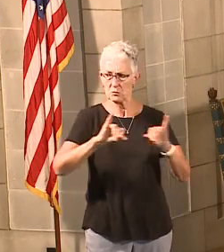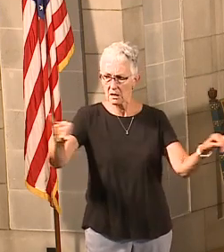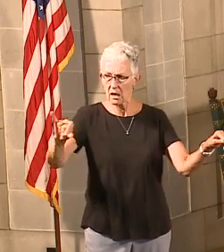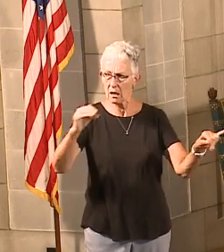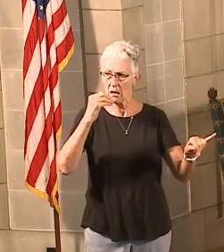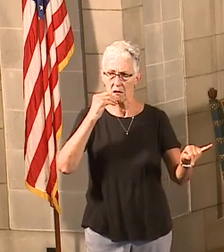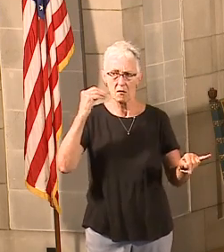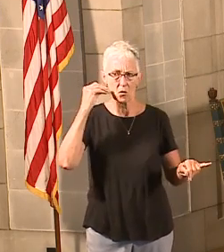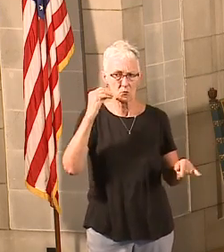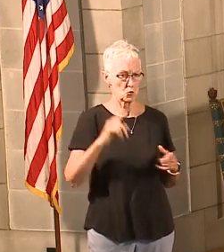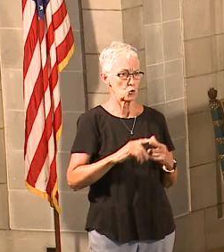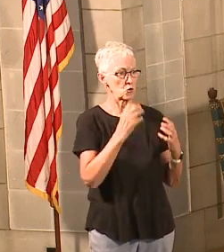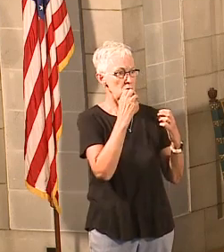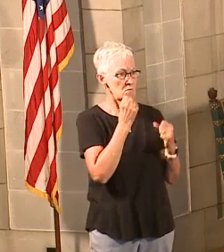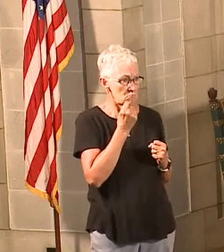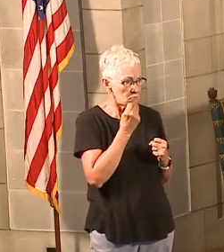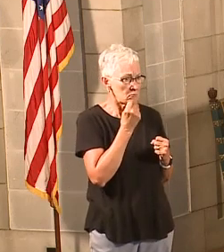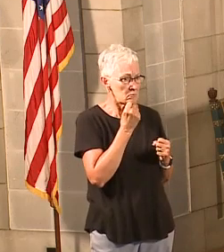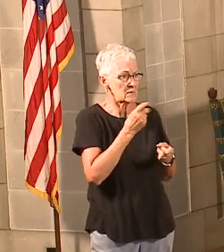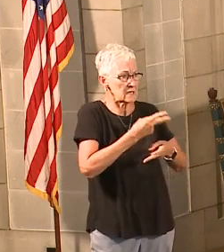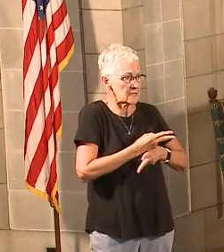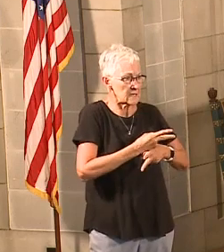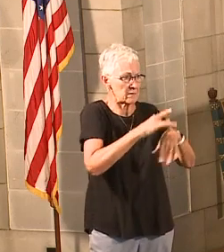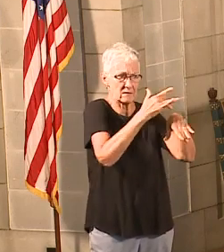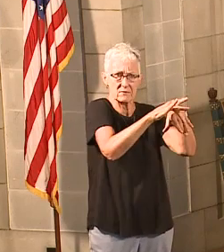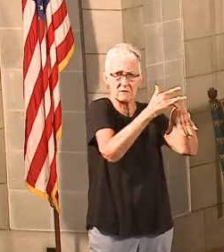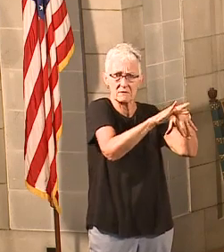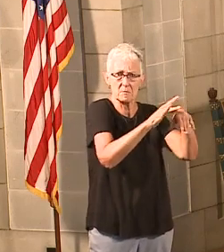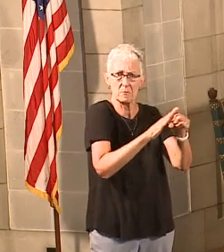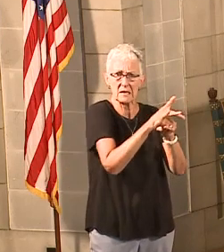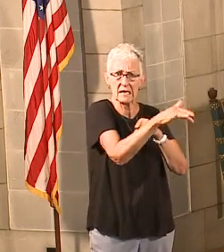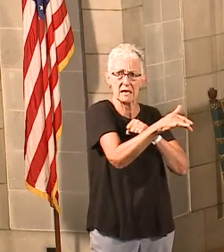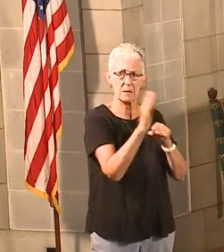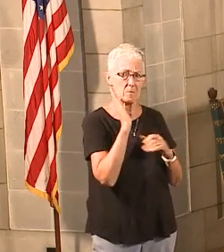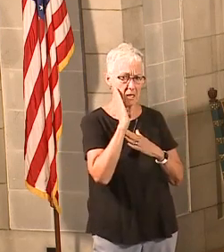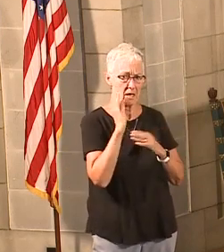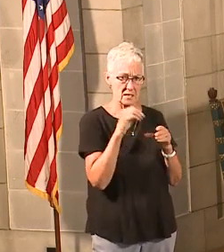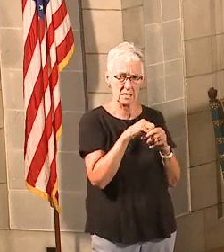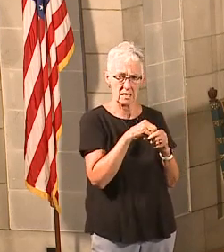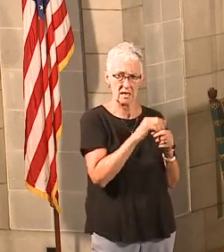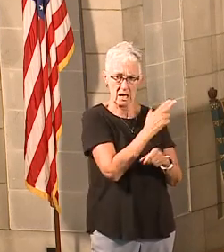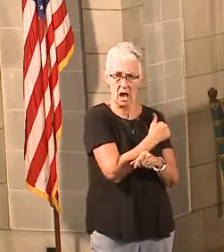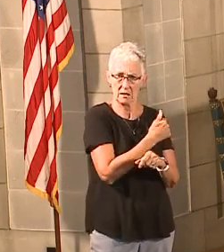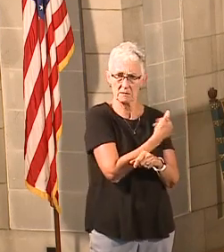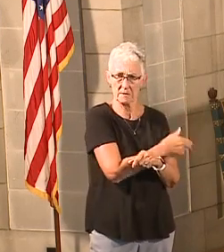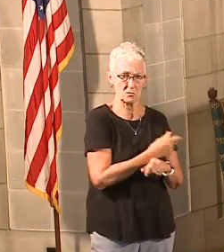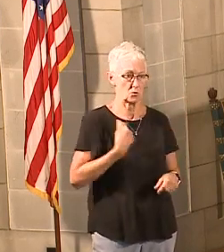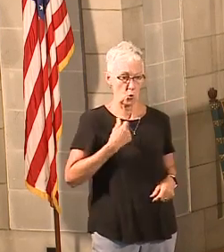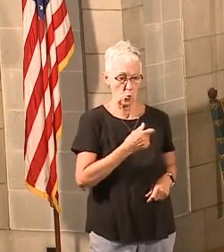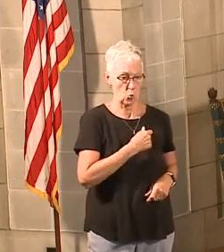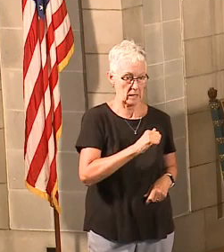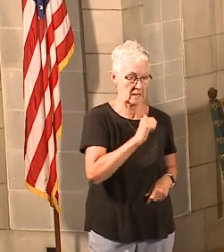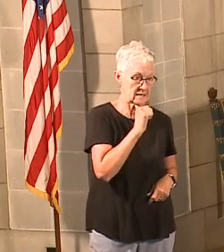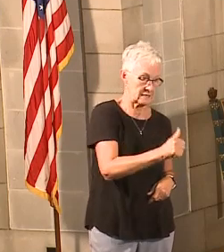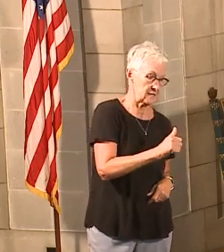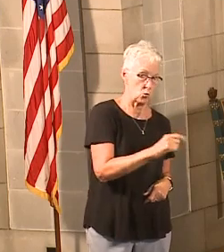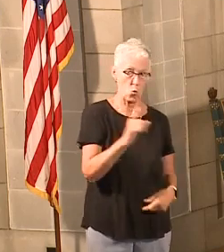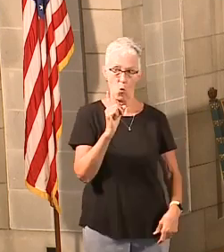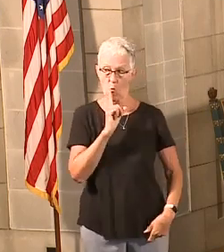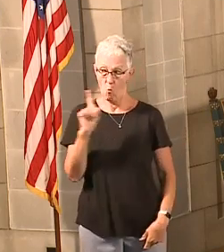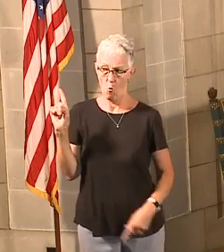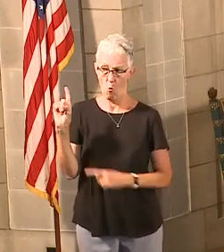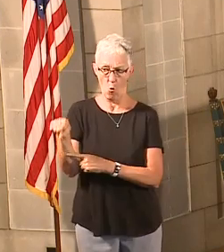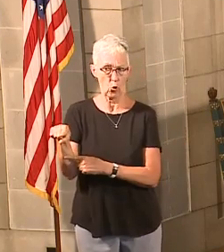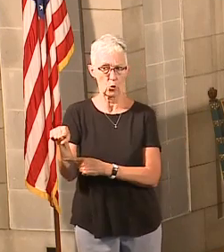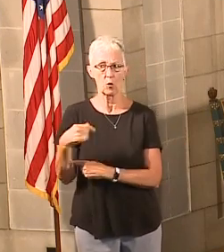hospital system. And guess what? Nebraskans did it. It worked. So we didn't bring the heavy hand of the government down and tell people what to do. We asked them to do the